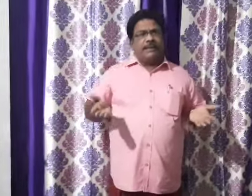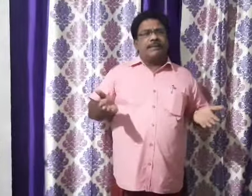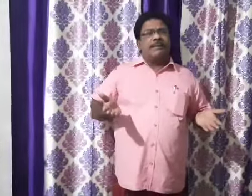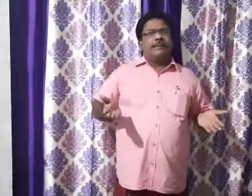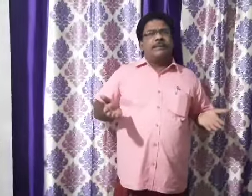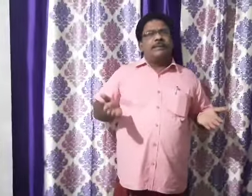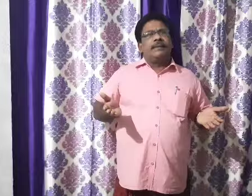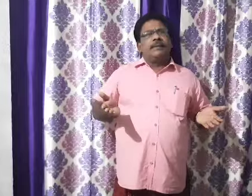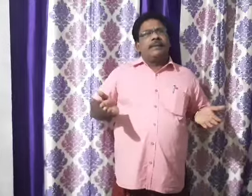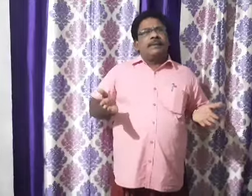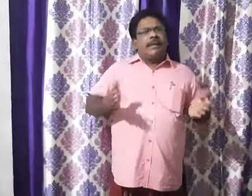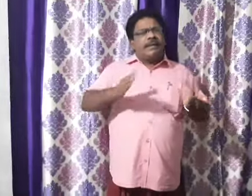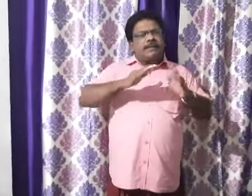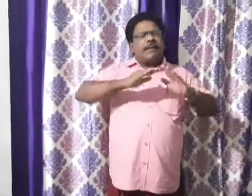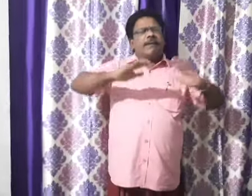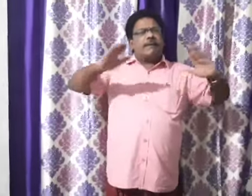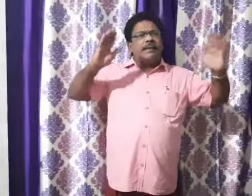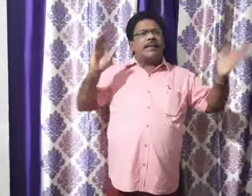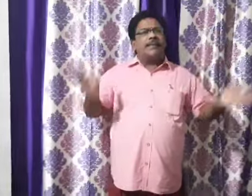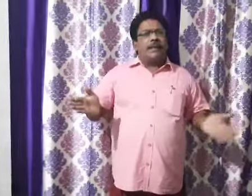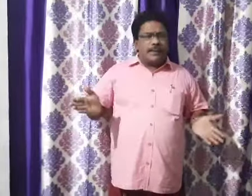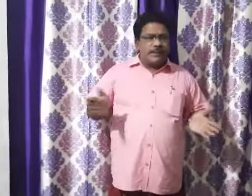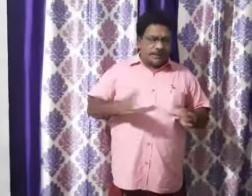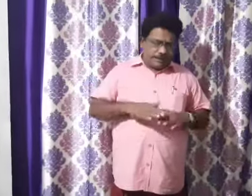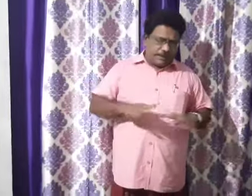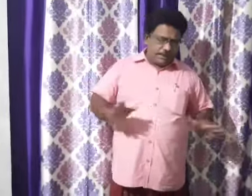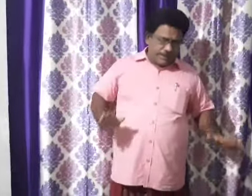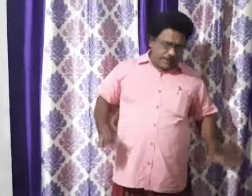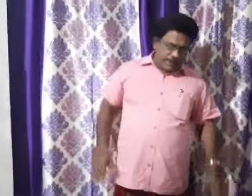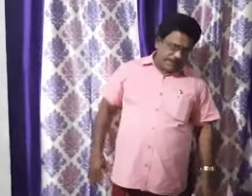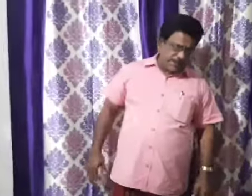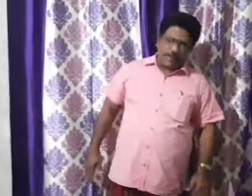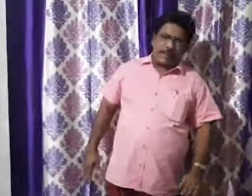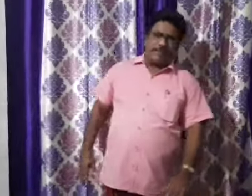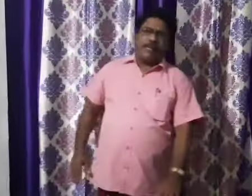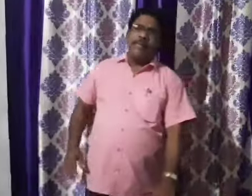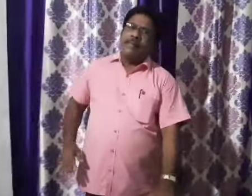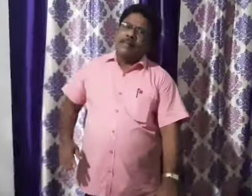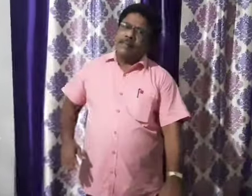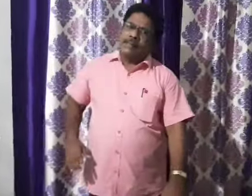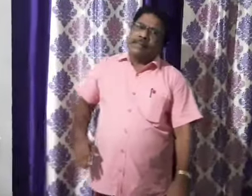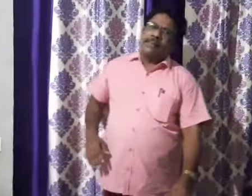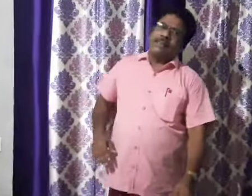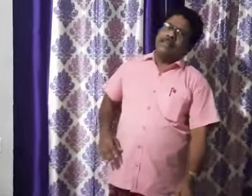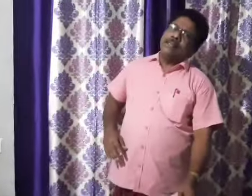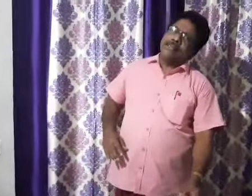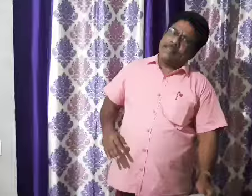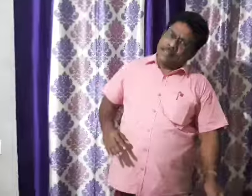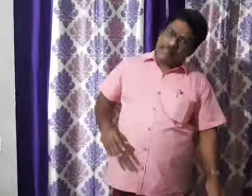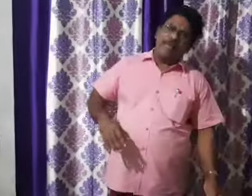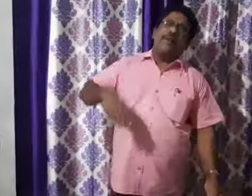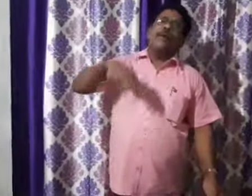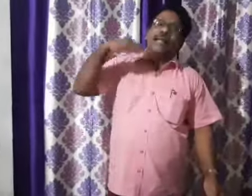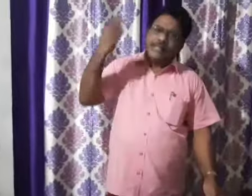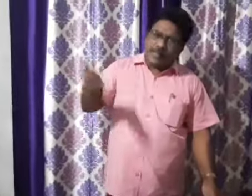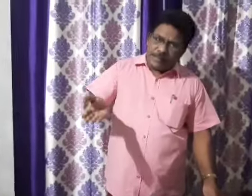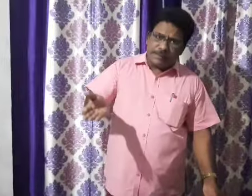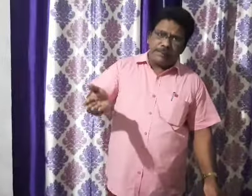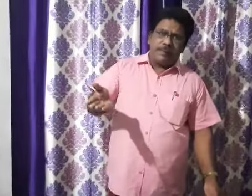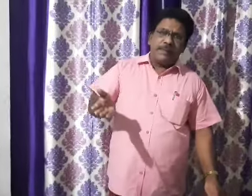trading, etc. come under tertiary sector. Okay, these are the three sectors that we already studied.